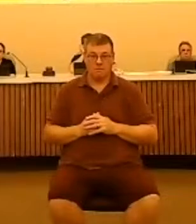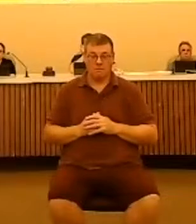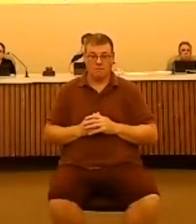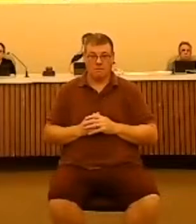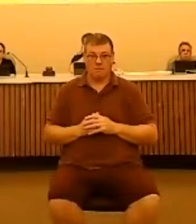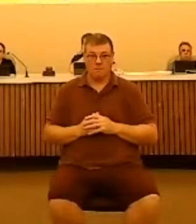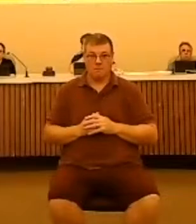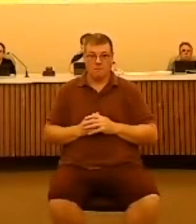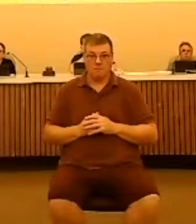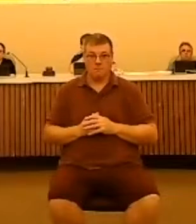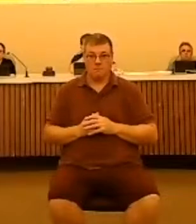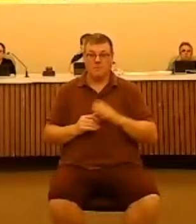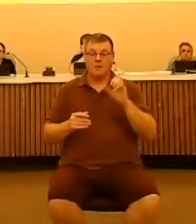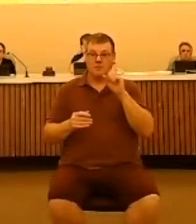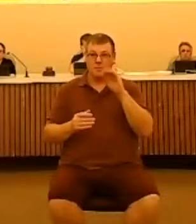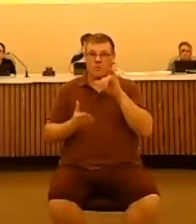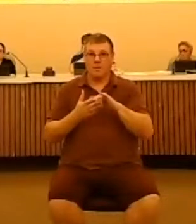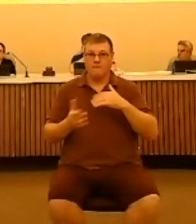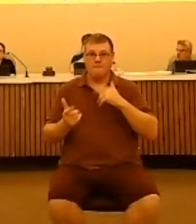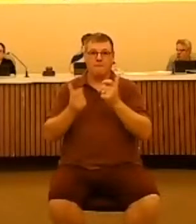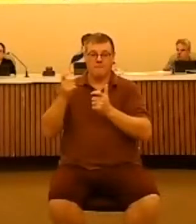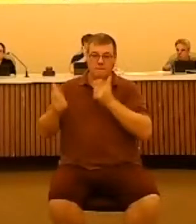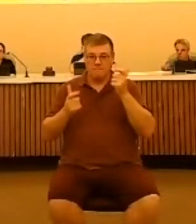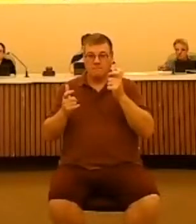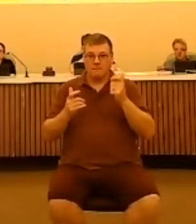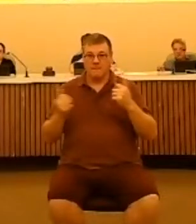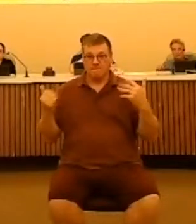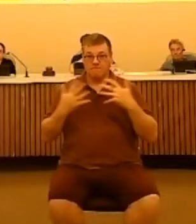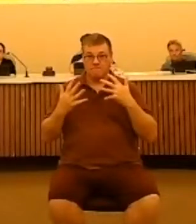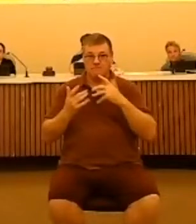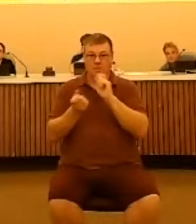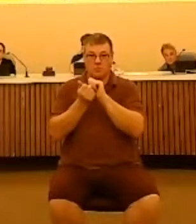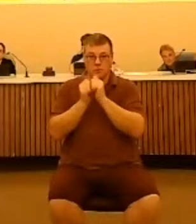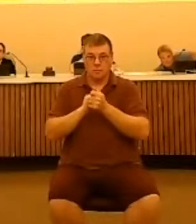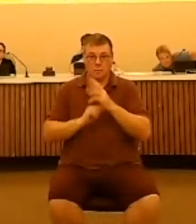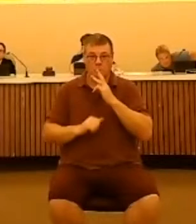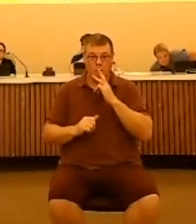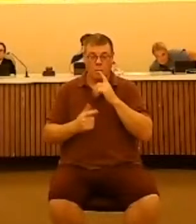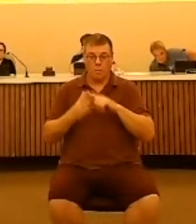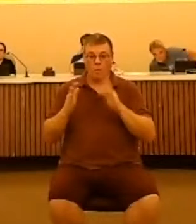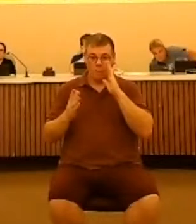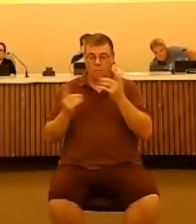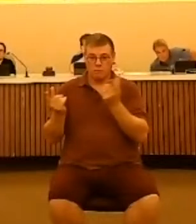just wanted that was my biggest fear, is the water, changing that all around, what it's going to